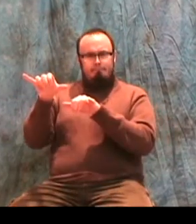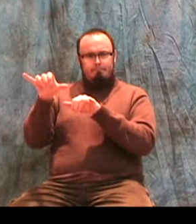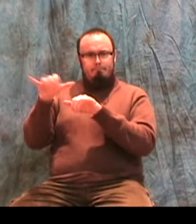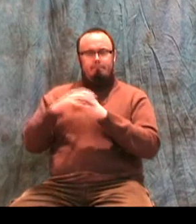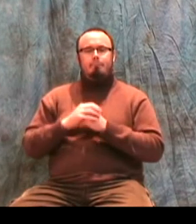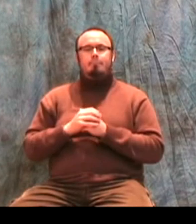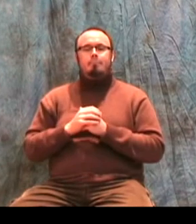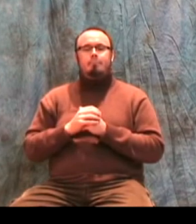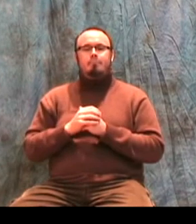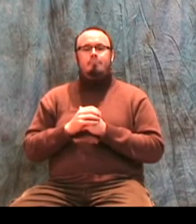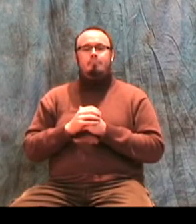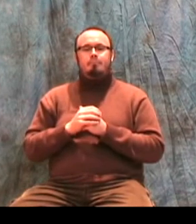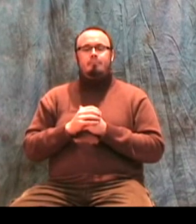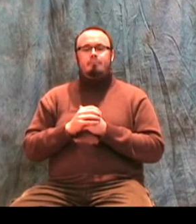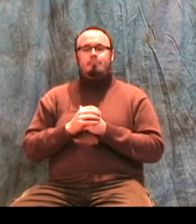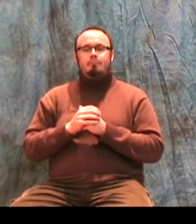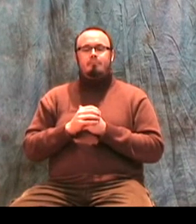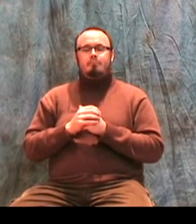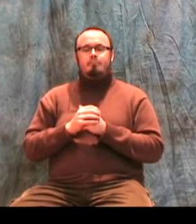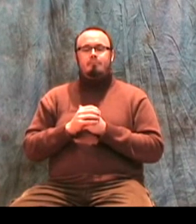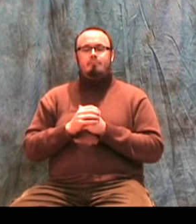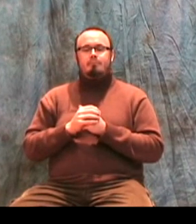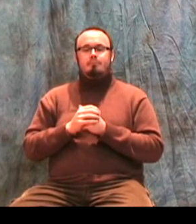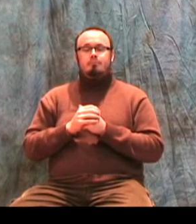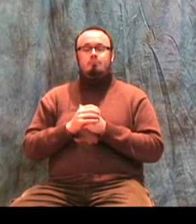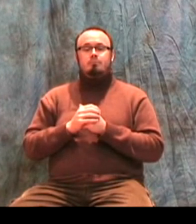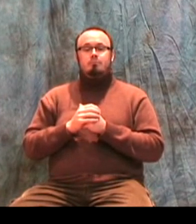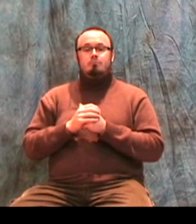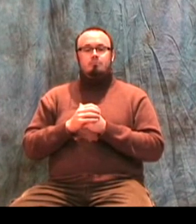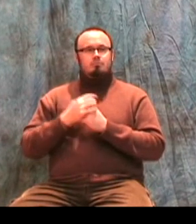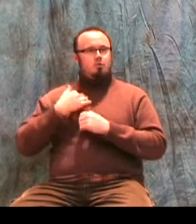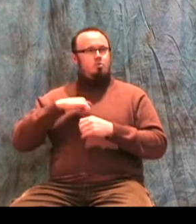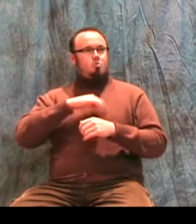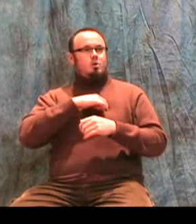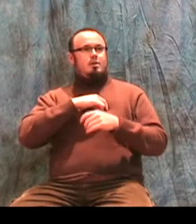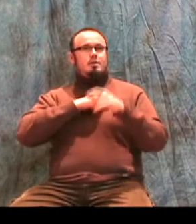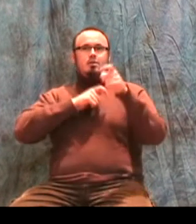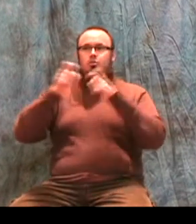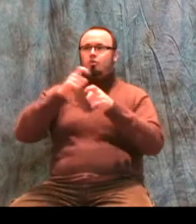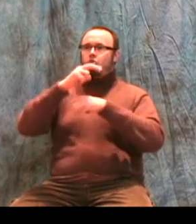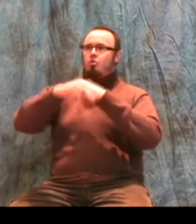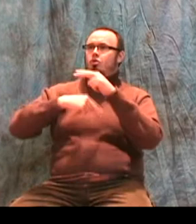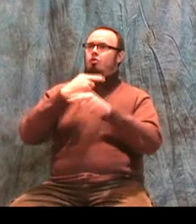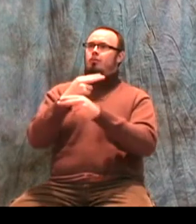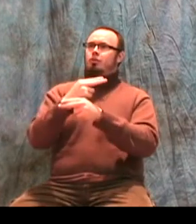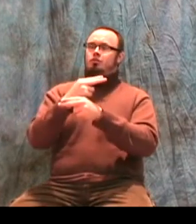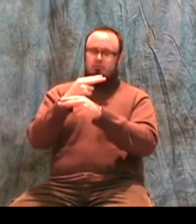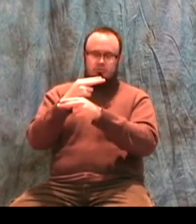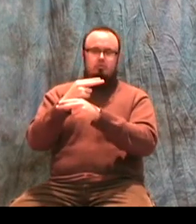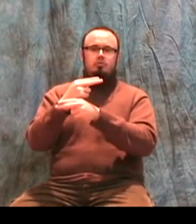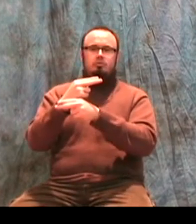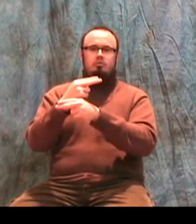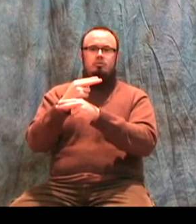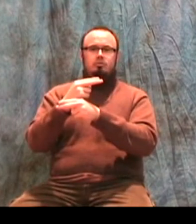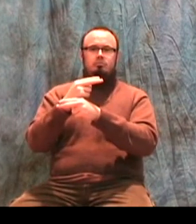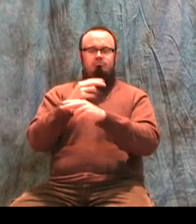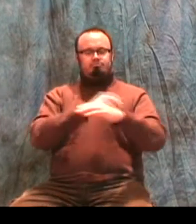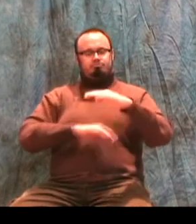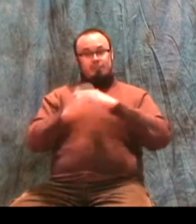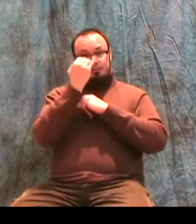We control the universe. Another basic understanding of the Kabbalah is that man is interwoven with the universe in a